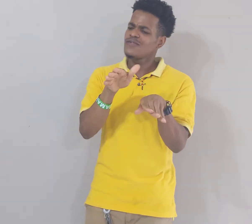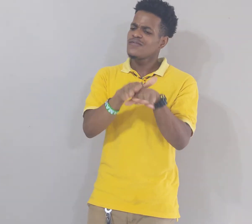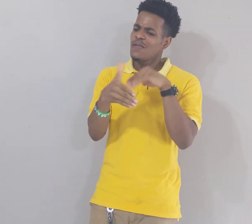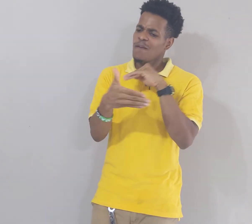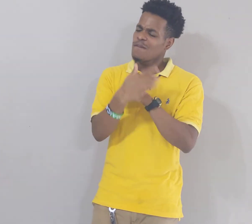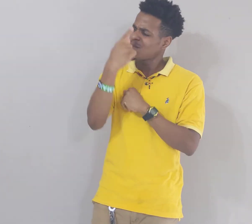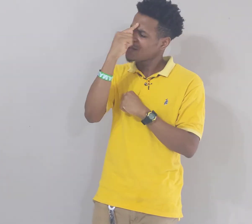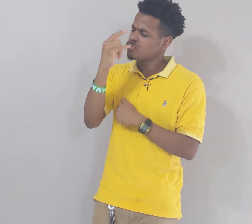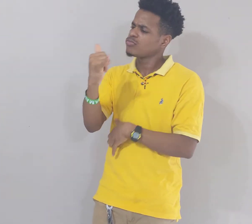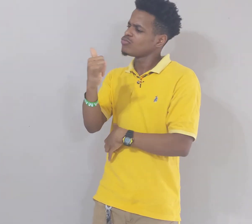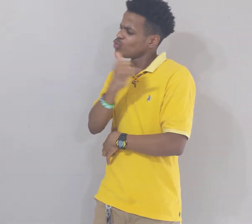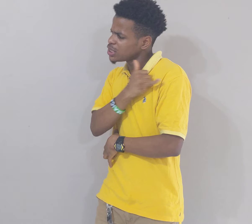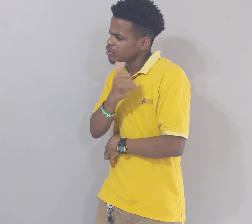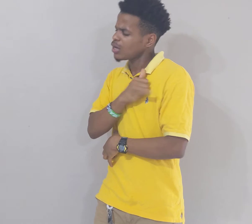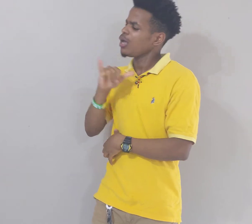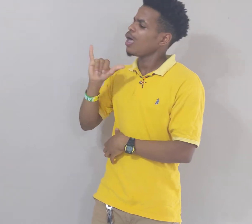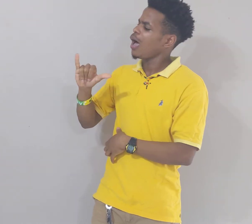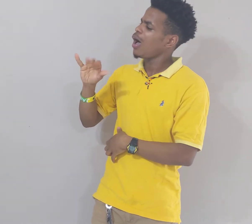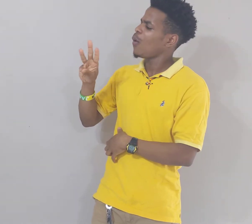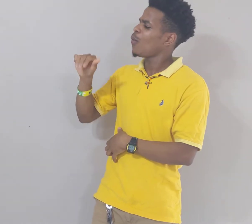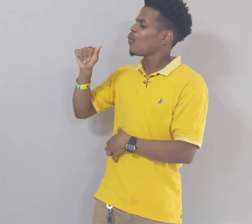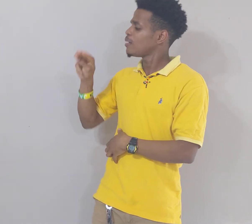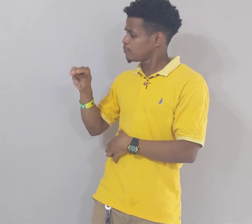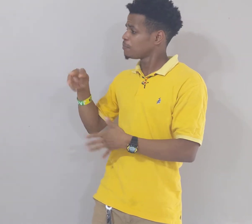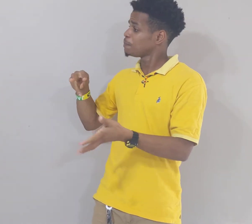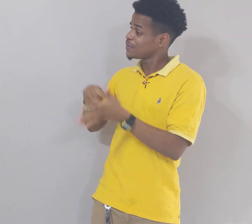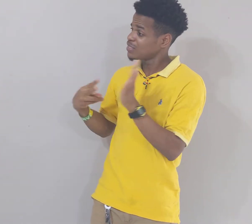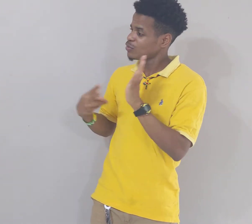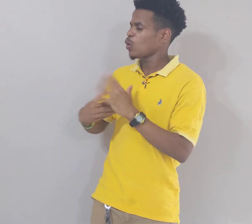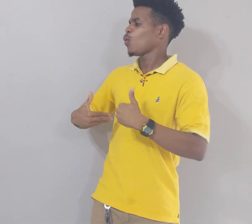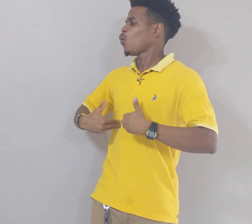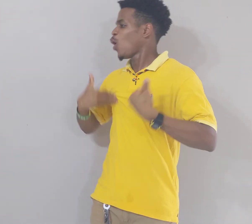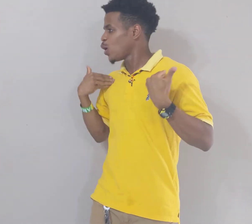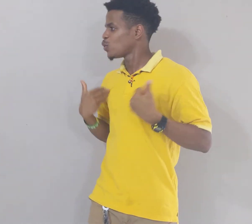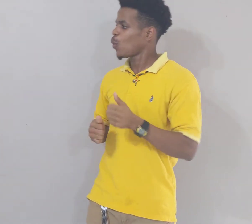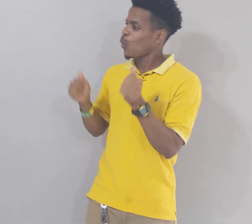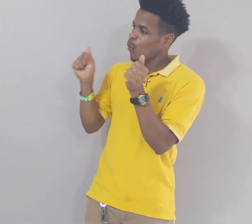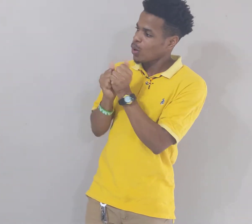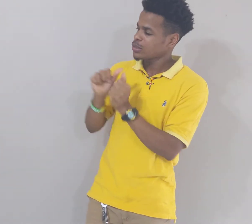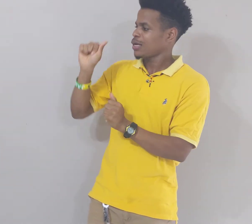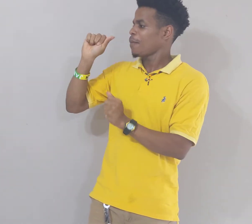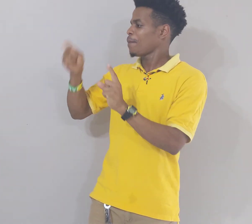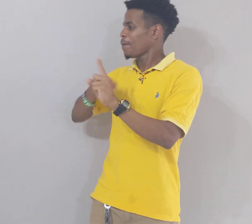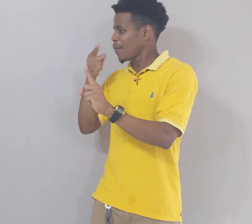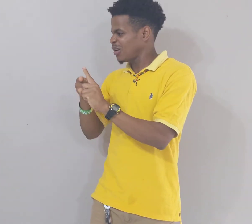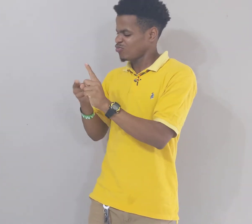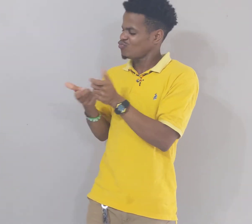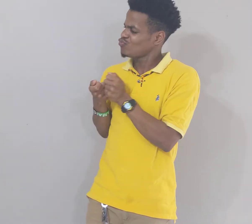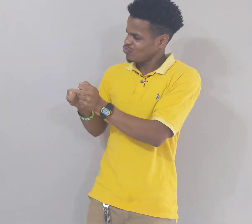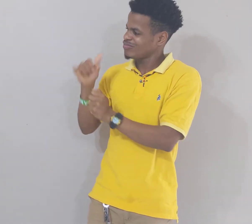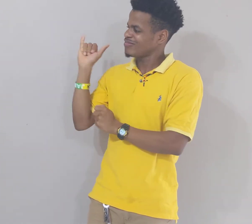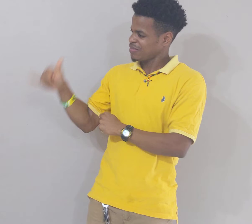going? What are you going to do?" And I said, "I'm going to Jamaica with YWAM, which means Youth with a